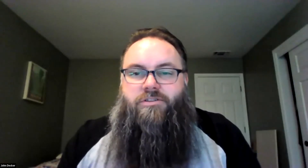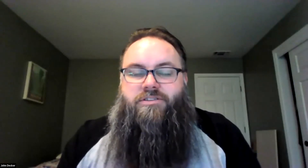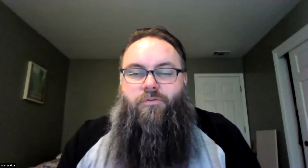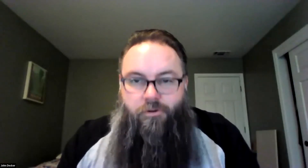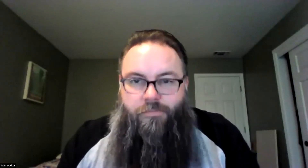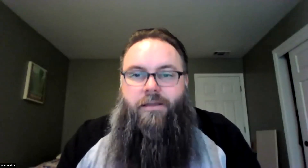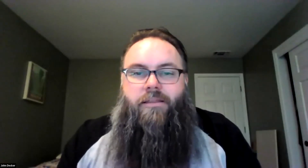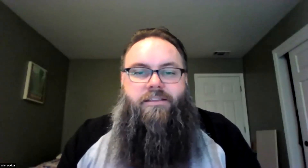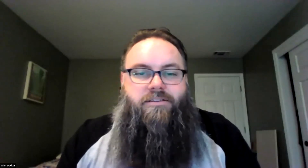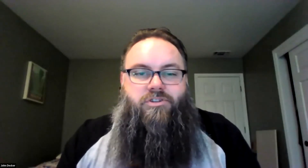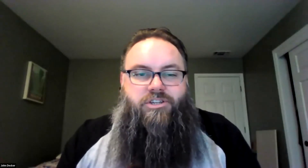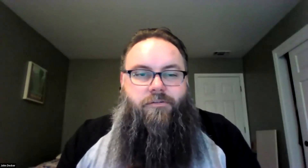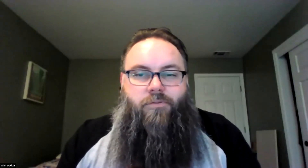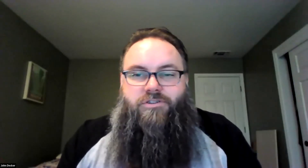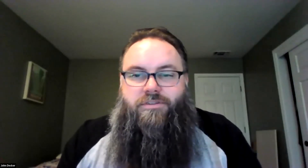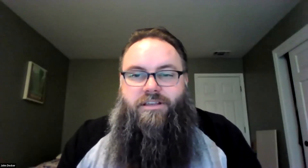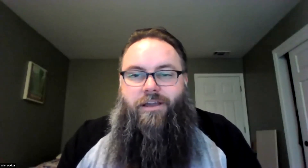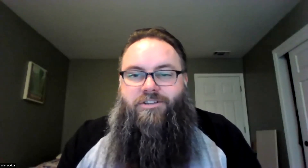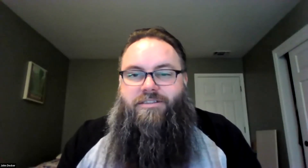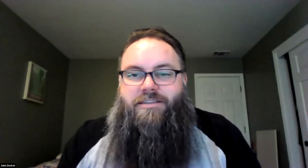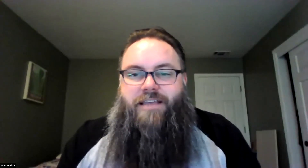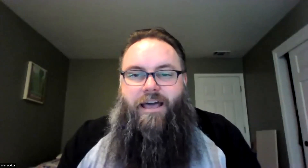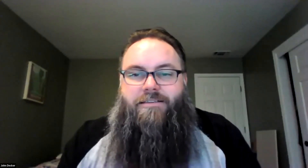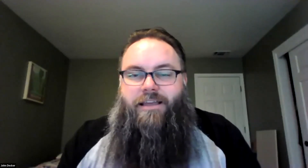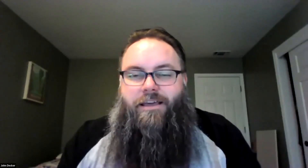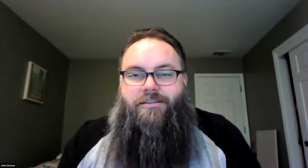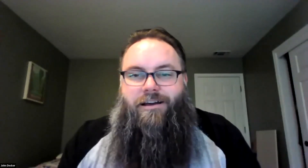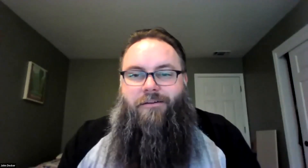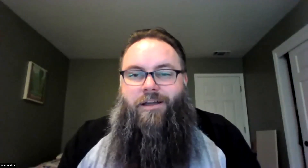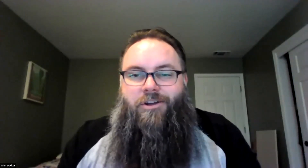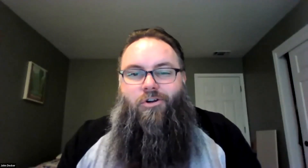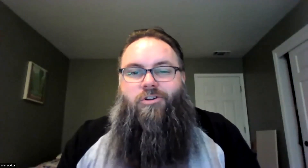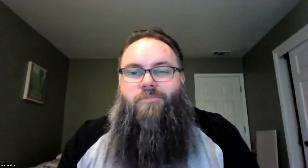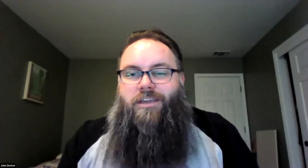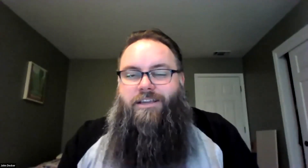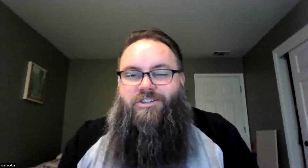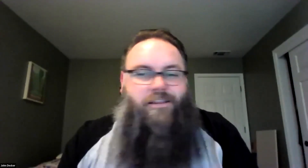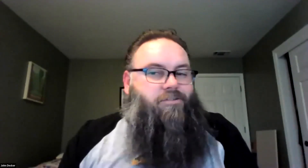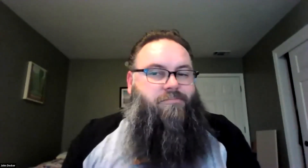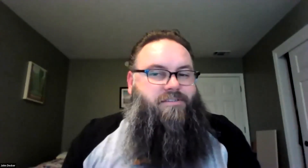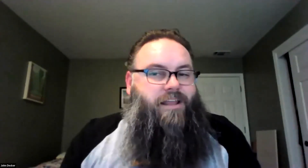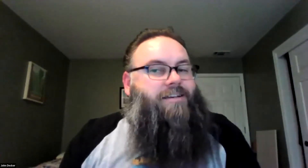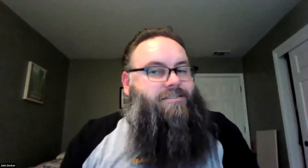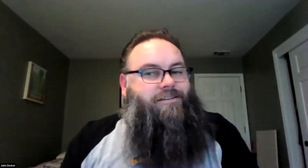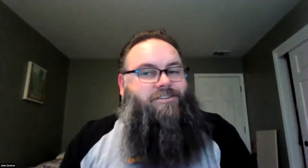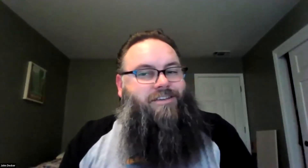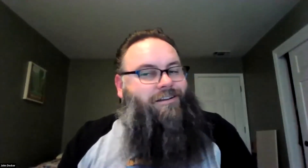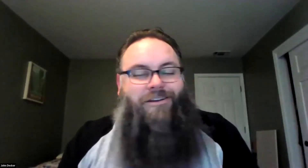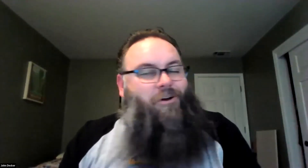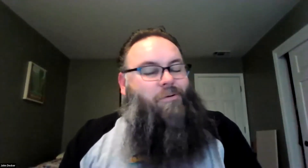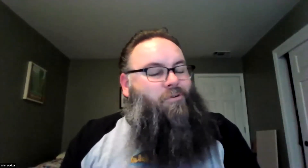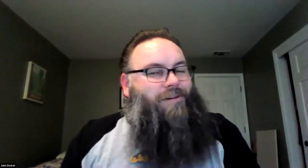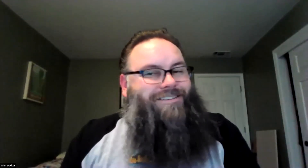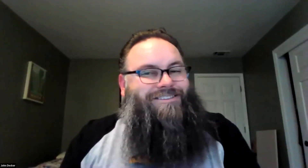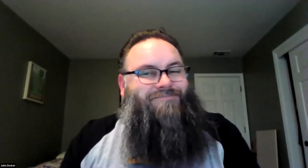Hearing Specialist group that the Association of Regional Center Agencies has. And her communication and leadership has been excellent. I just got